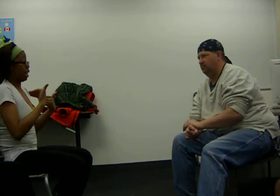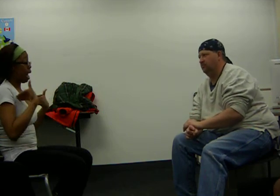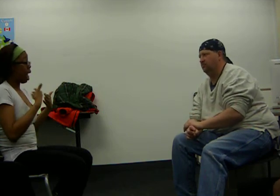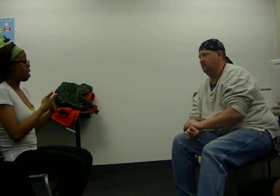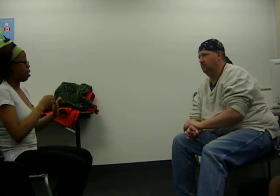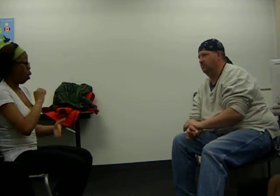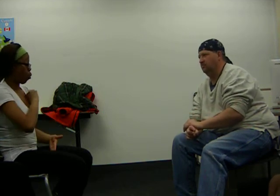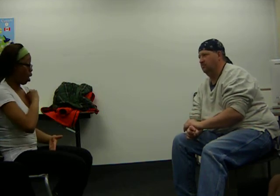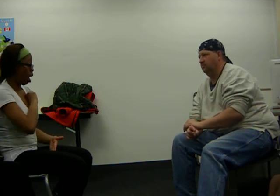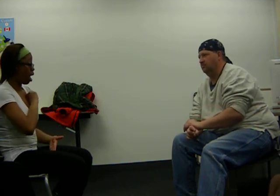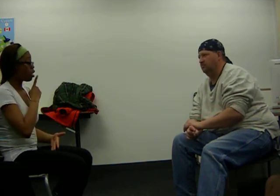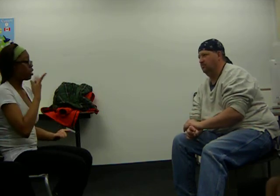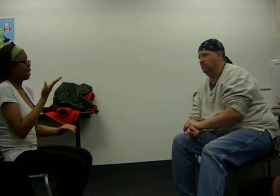is frustrating.